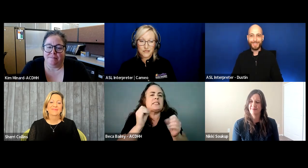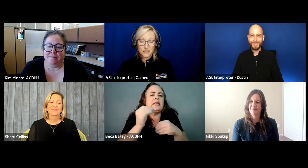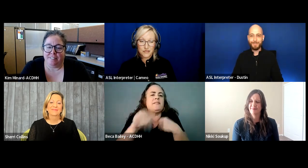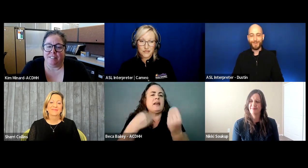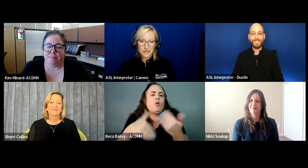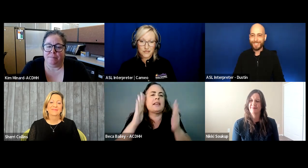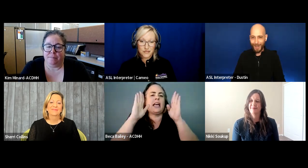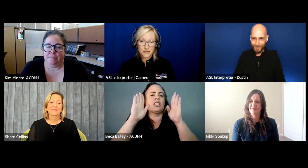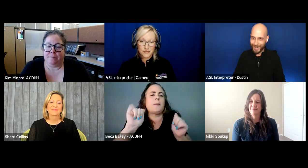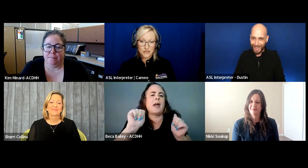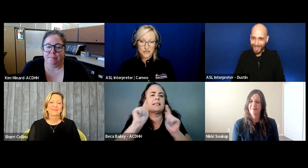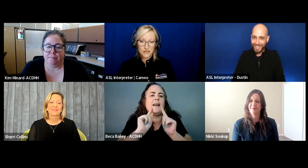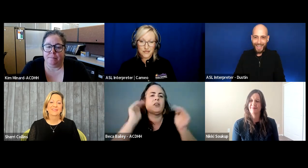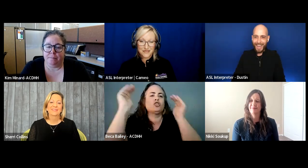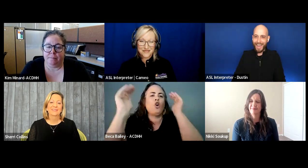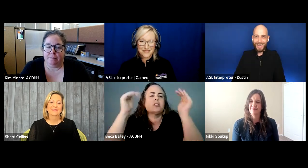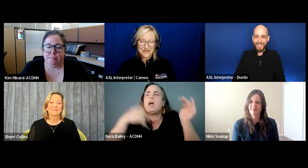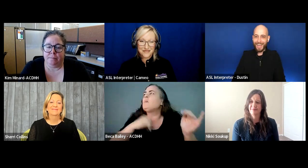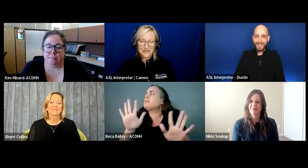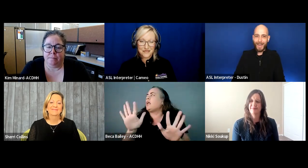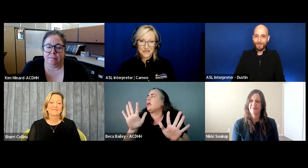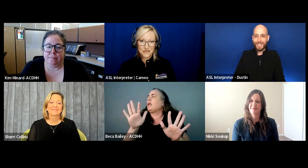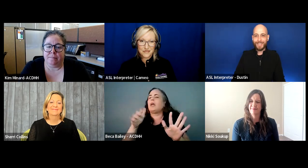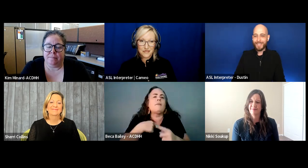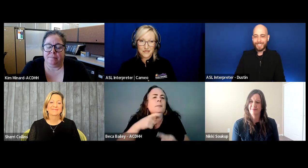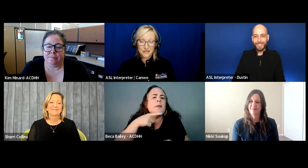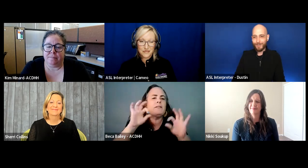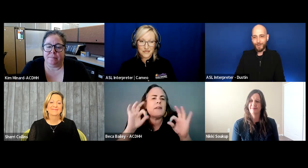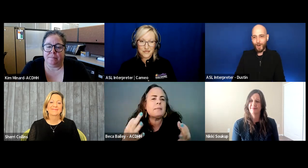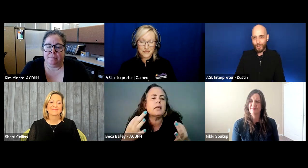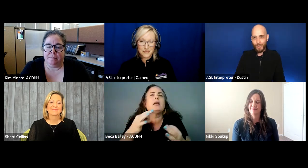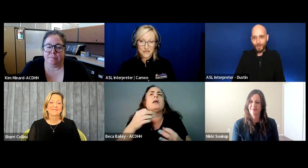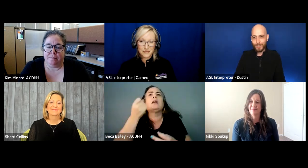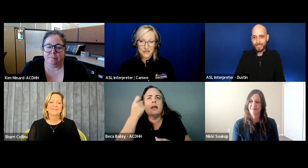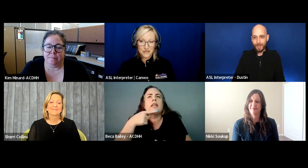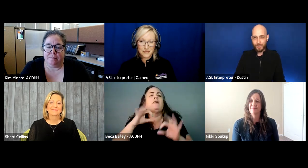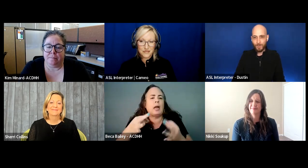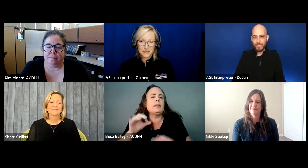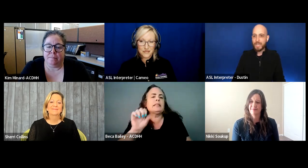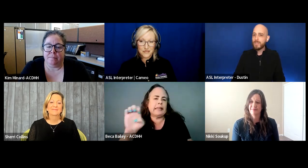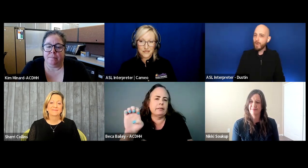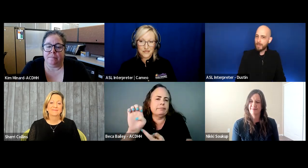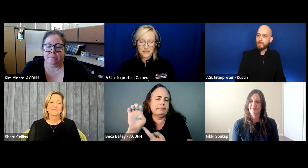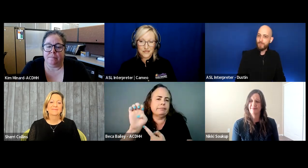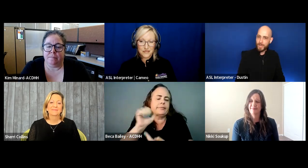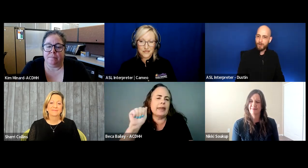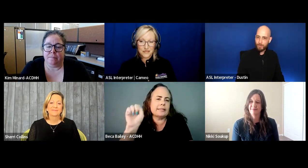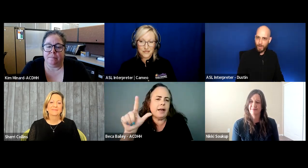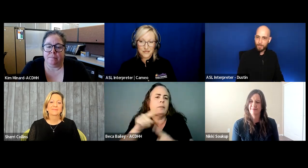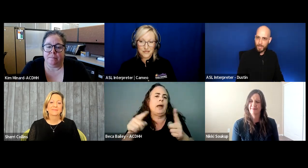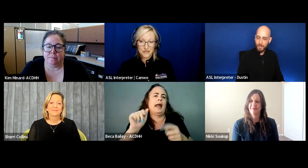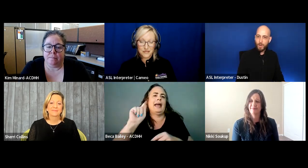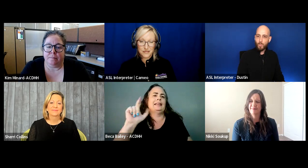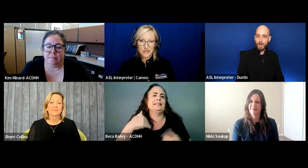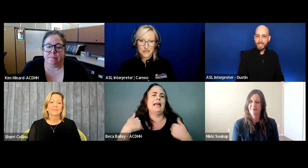I felt like the princess of the night. And I was getting the attention from all of those deaf adults, even though I come from a